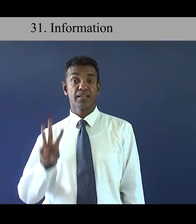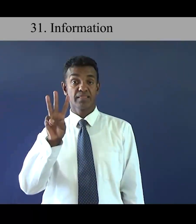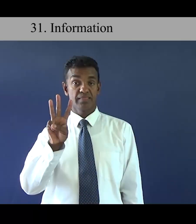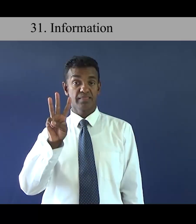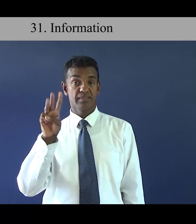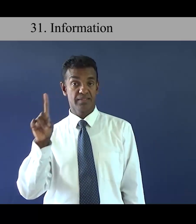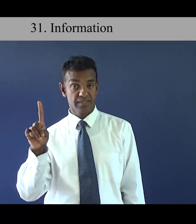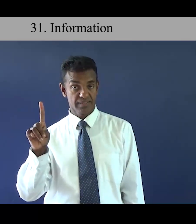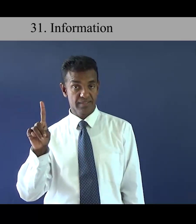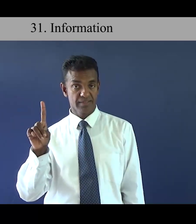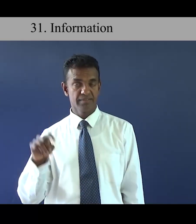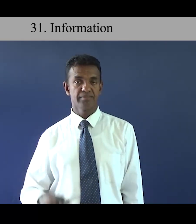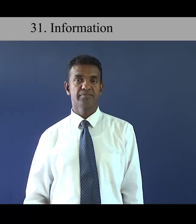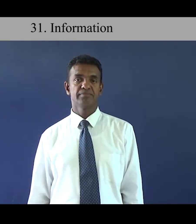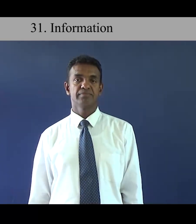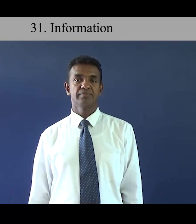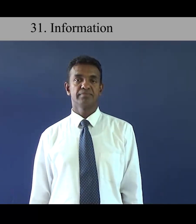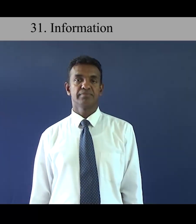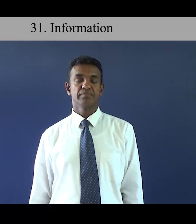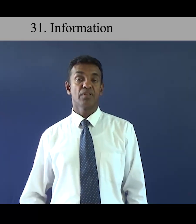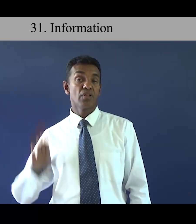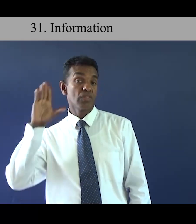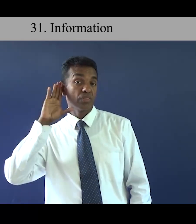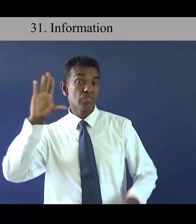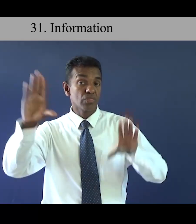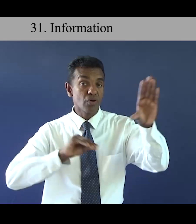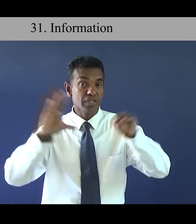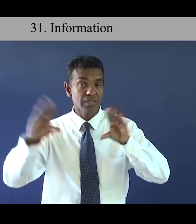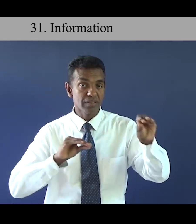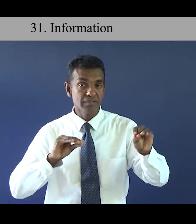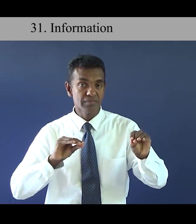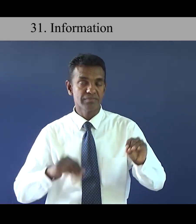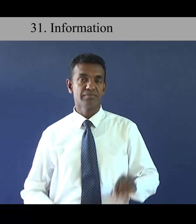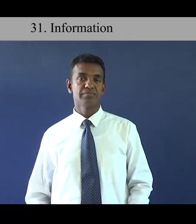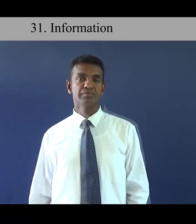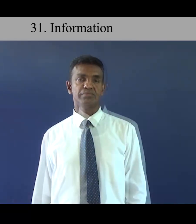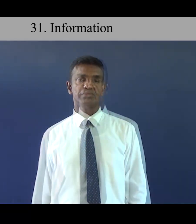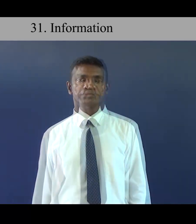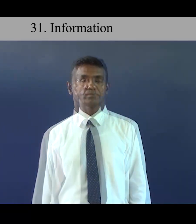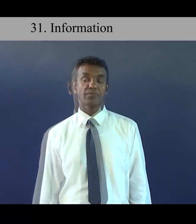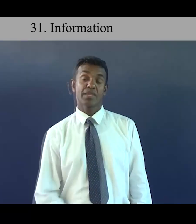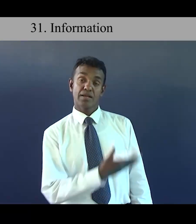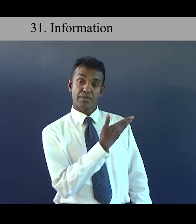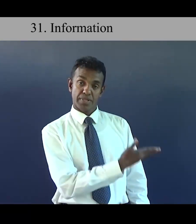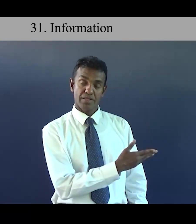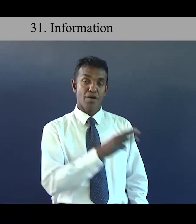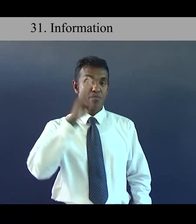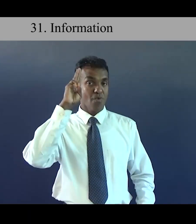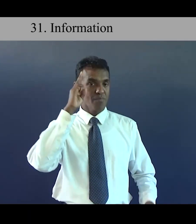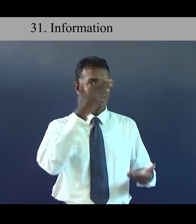Information. Countries should collect the information they need to help make this agreement